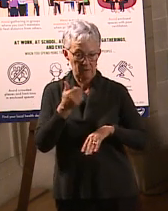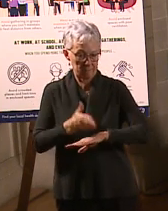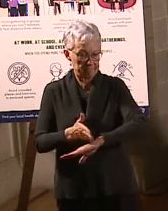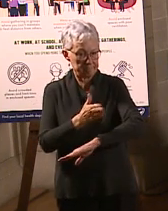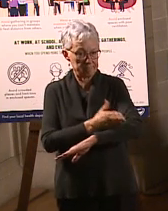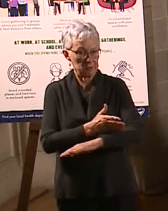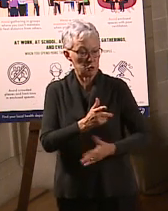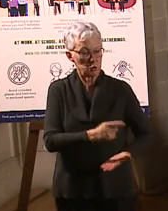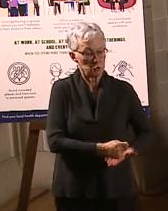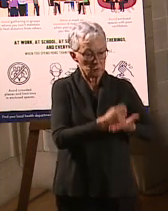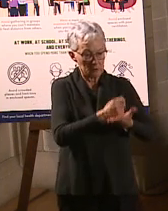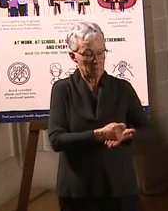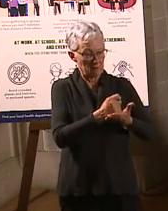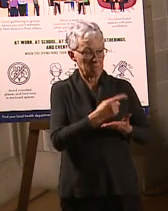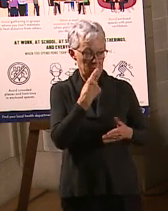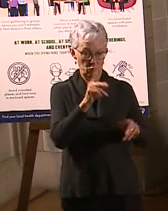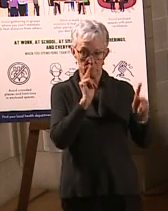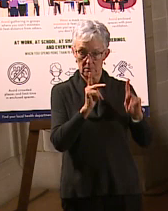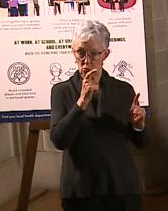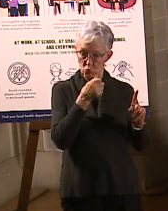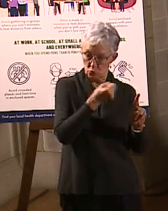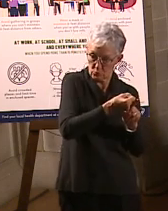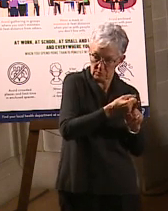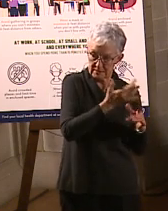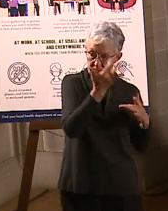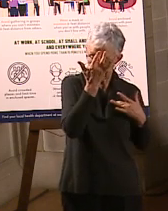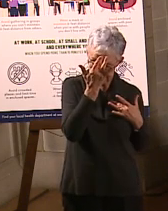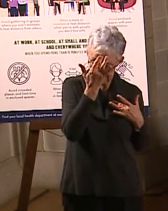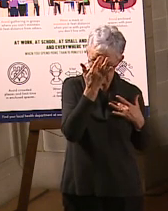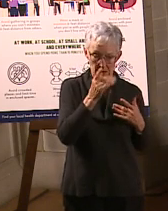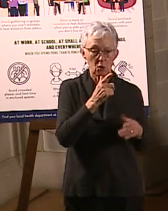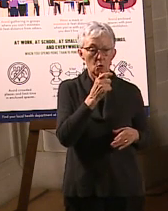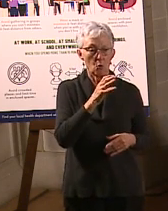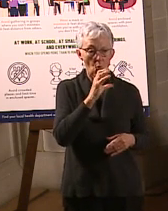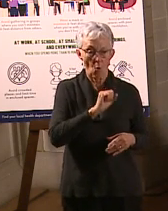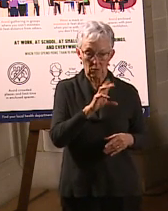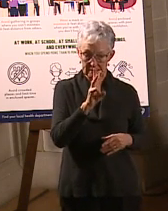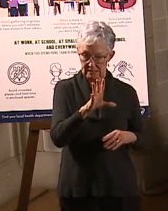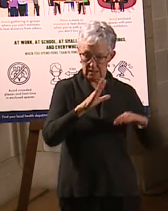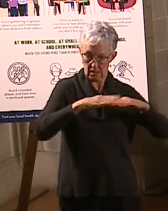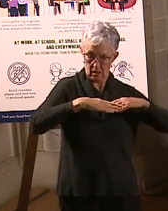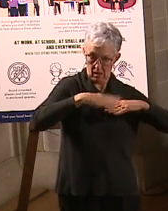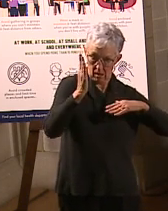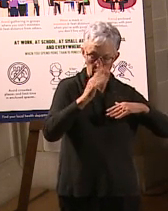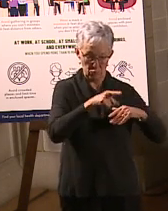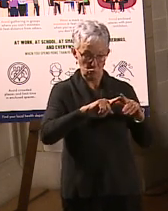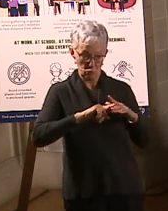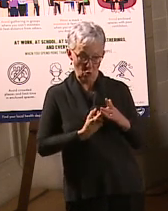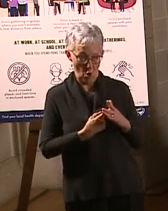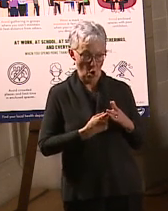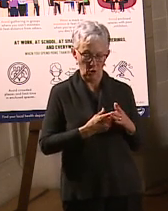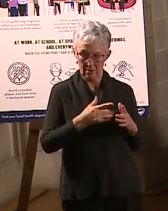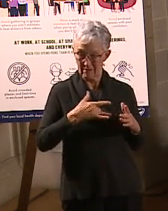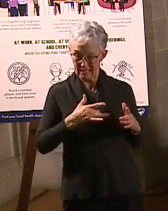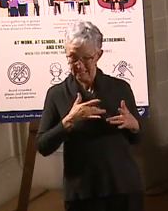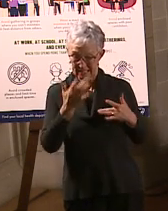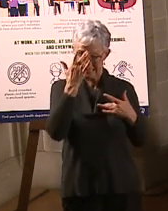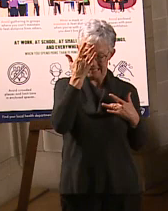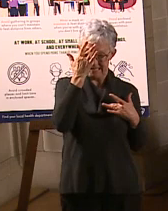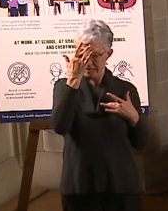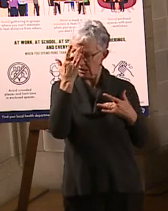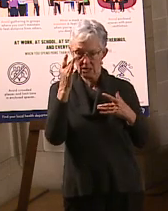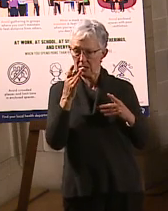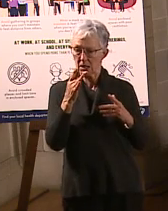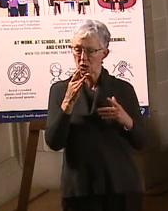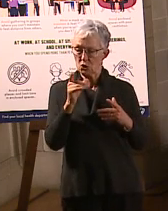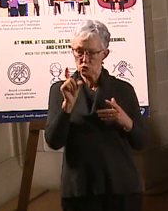treatments. If you are in that category that is 65 years or older and you start experiencing those symptoms, please contact your healthcare provider